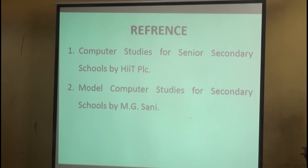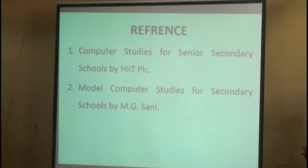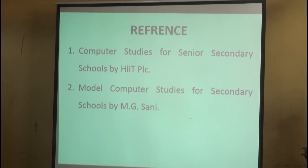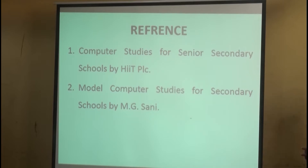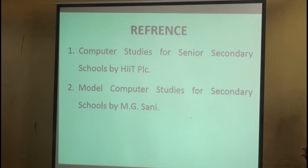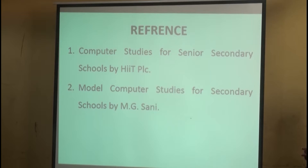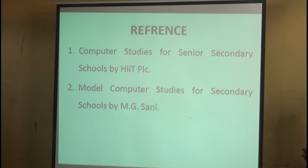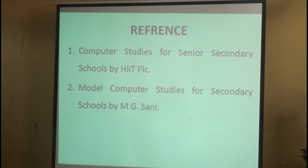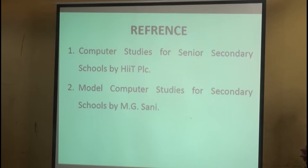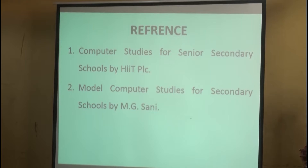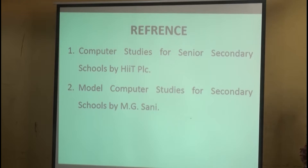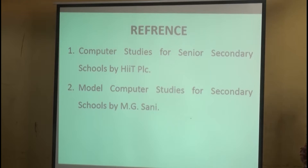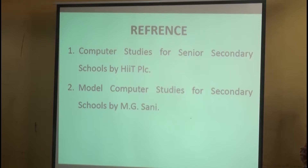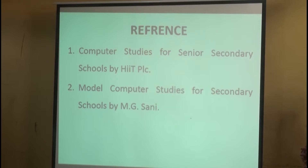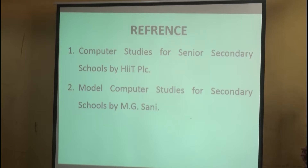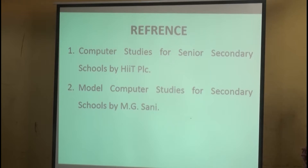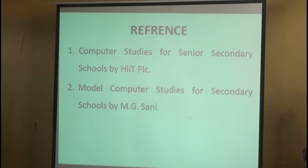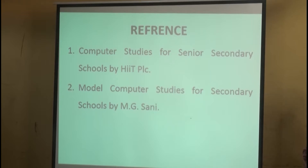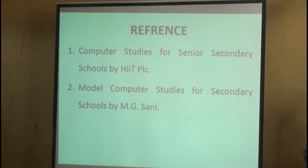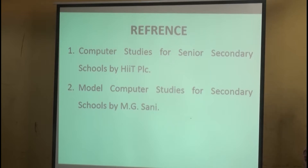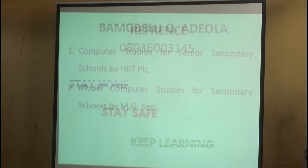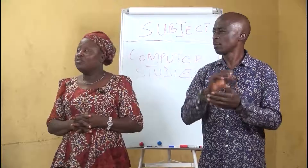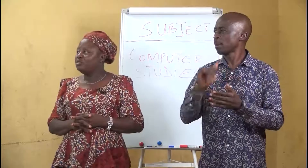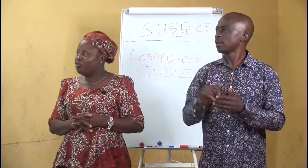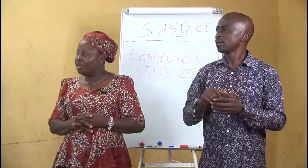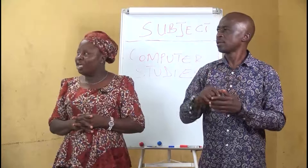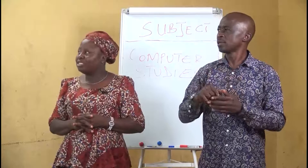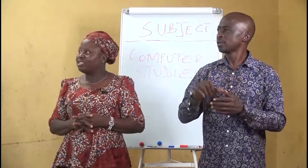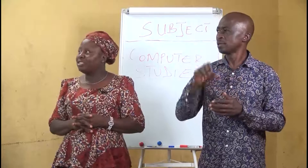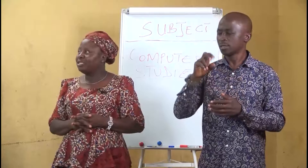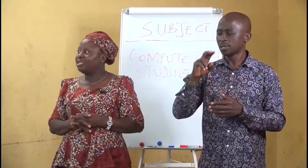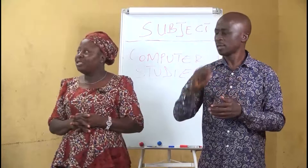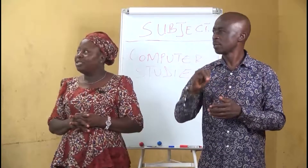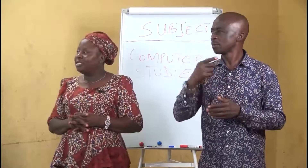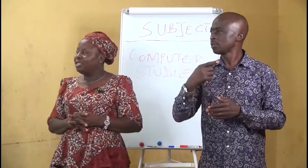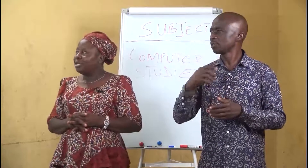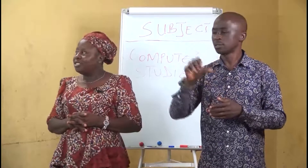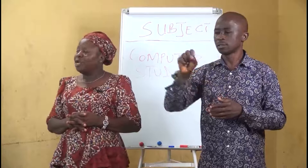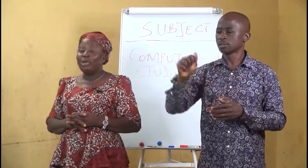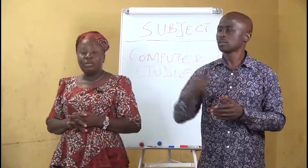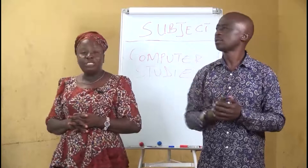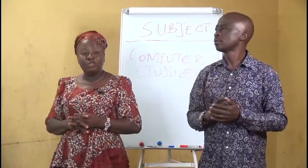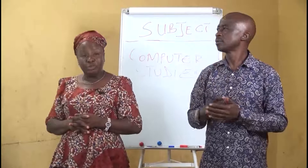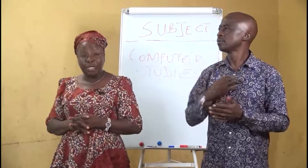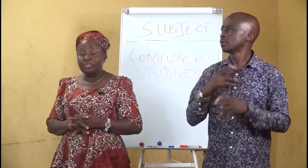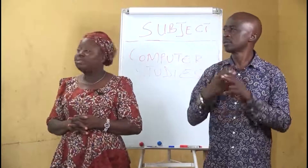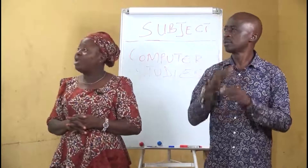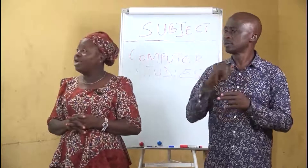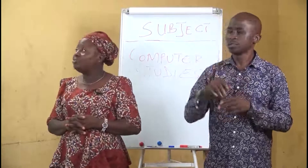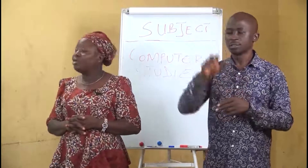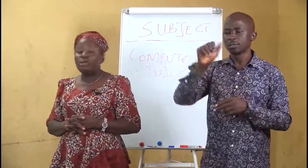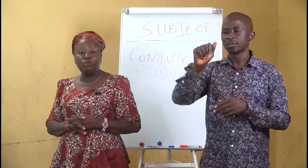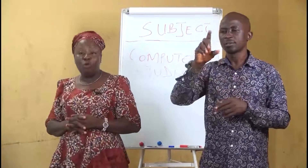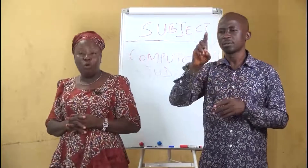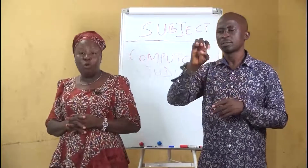Secondary Schools by MG Sani. Don't forget that my name still remains